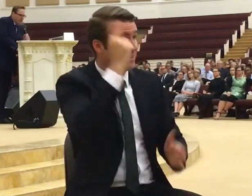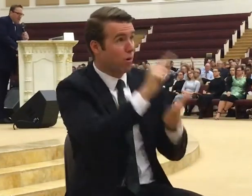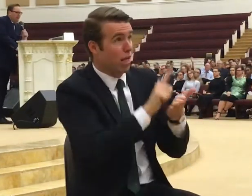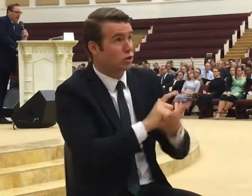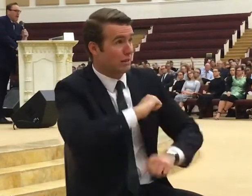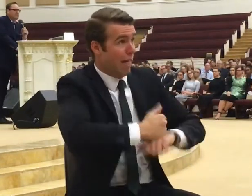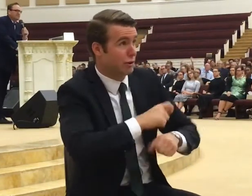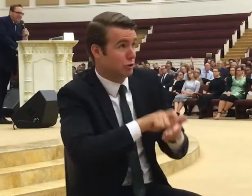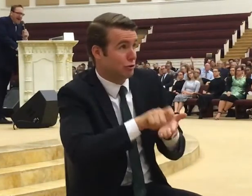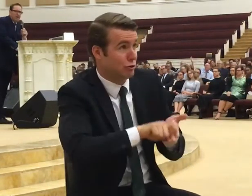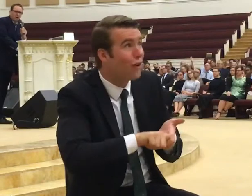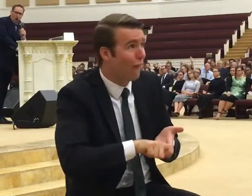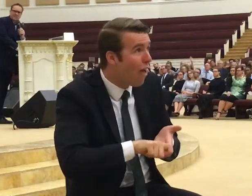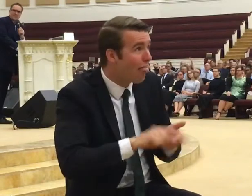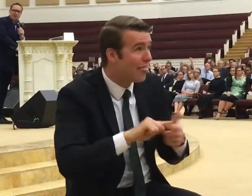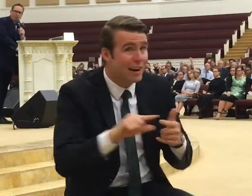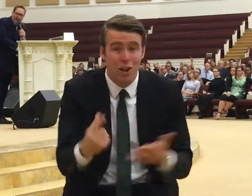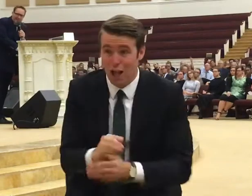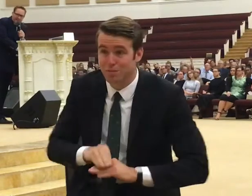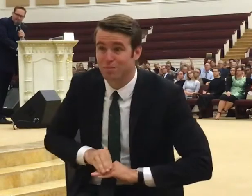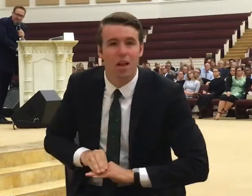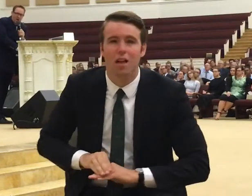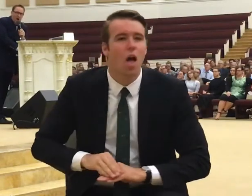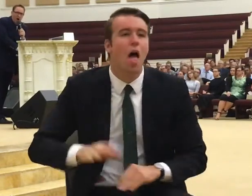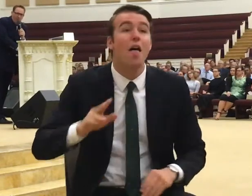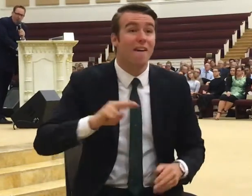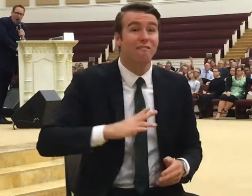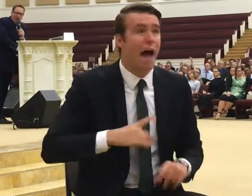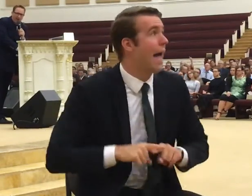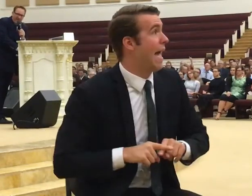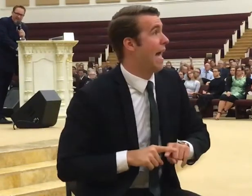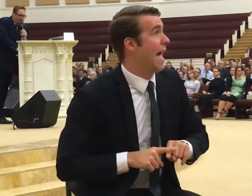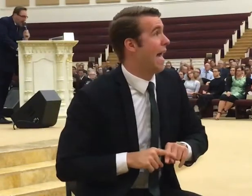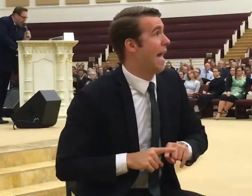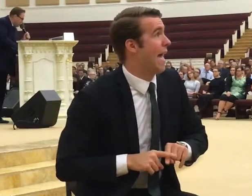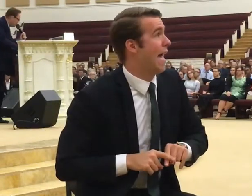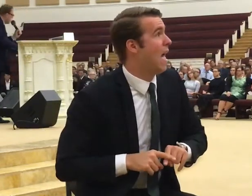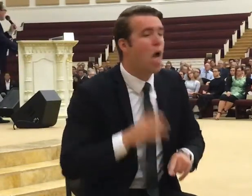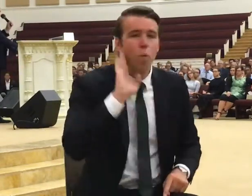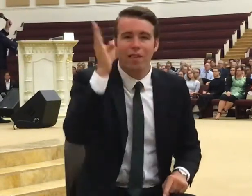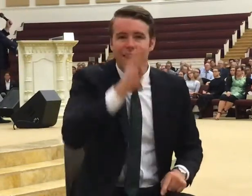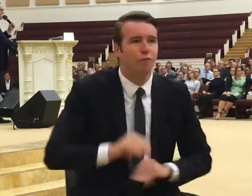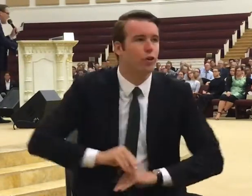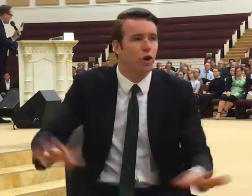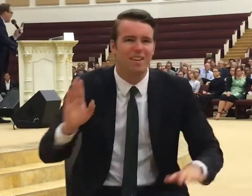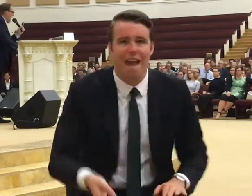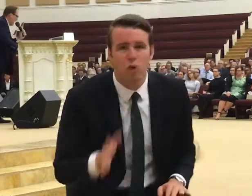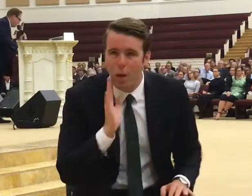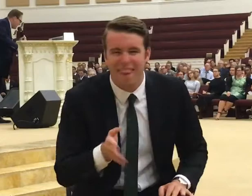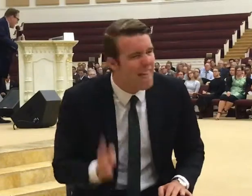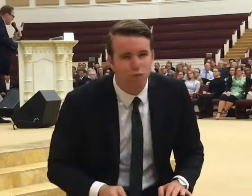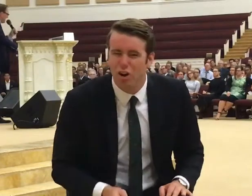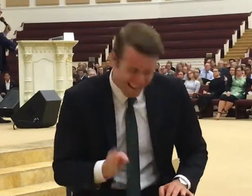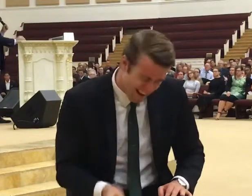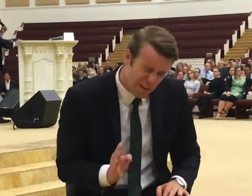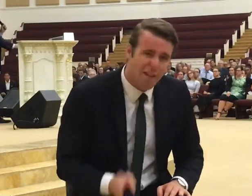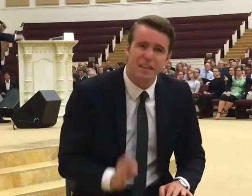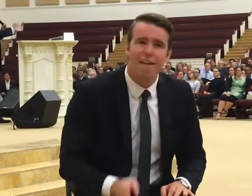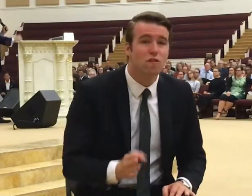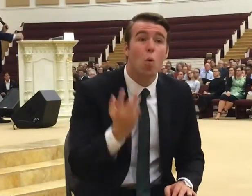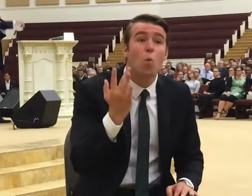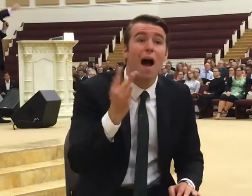legislation, there is never going to be righteousness upon this nation. It will never happen,